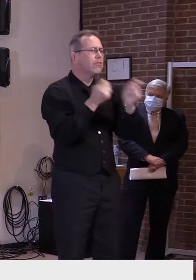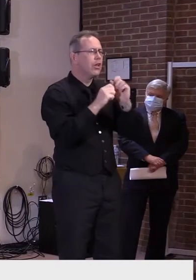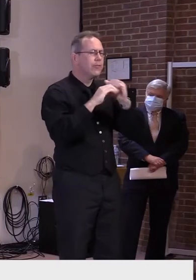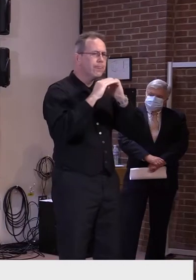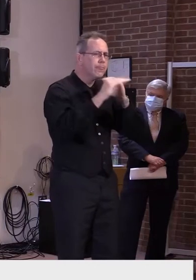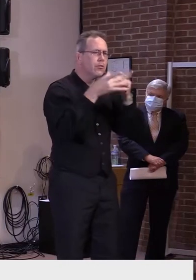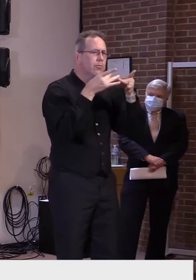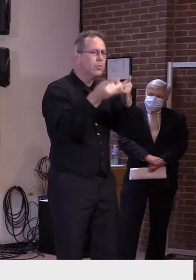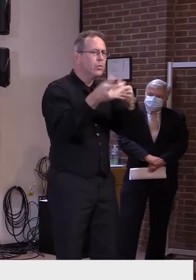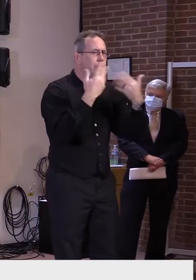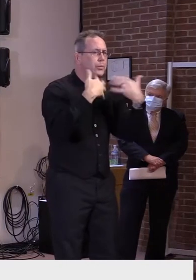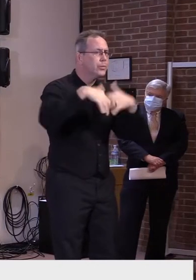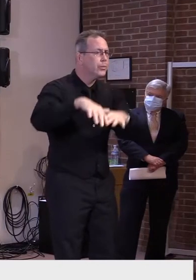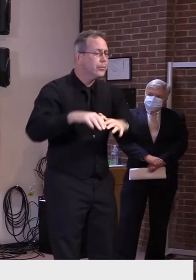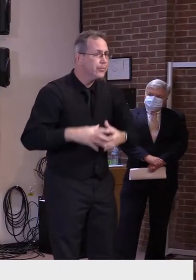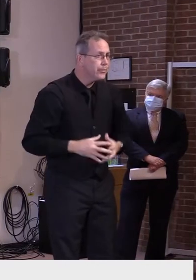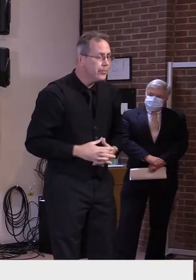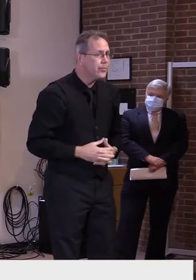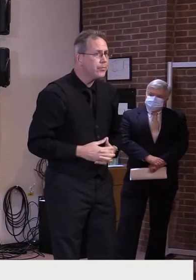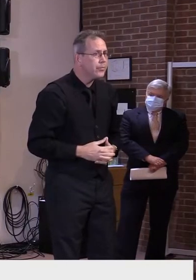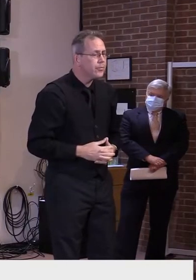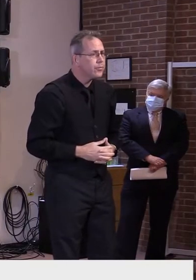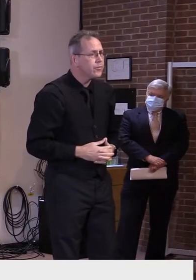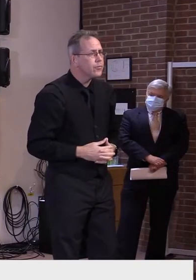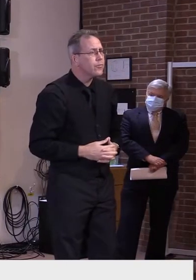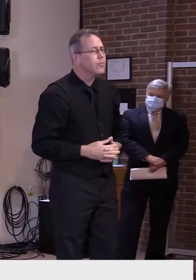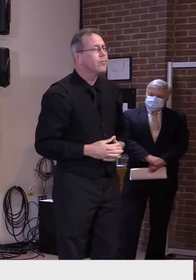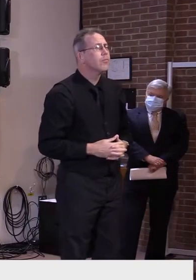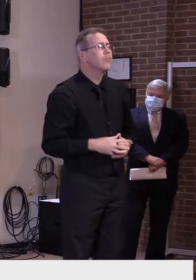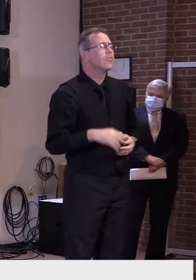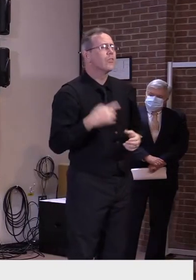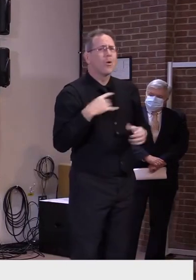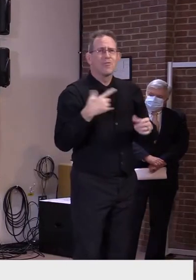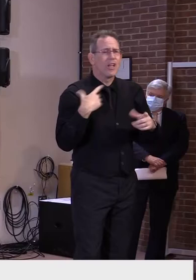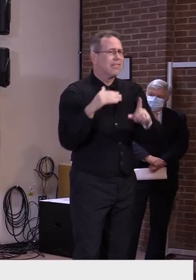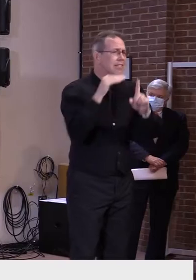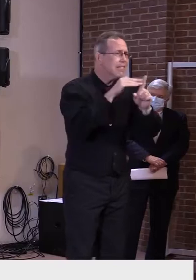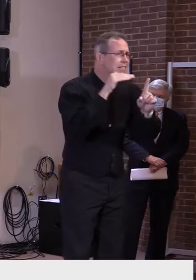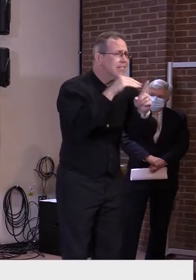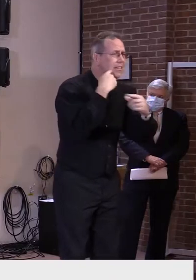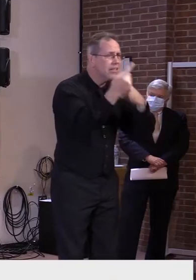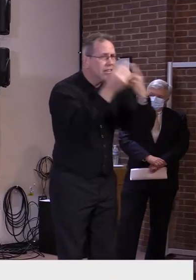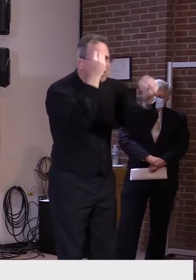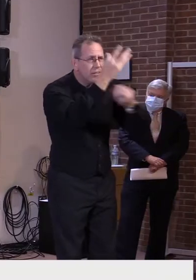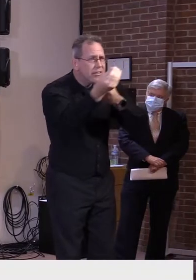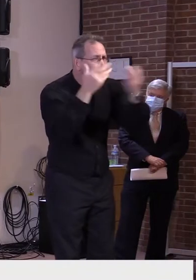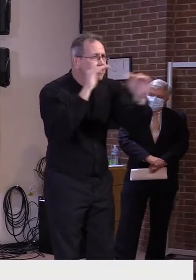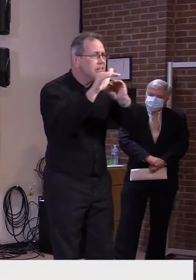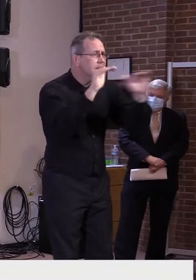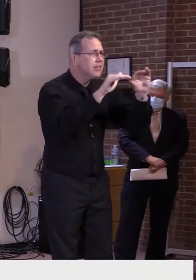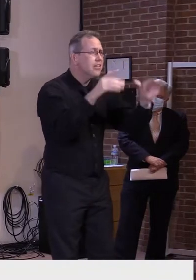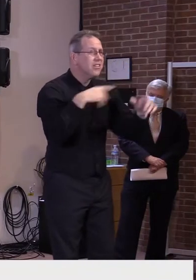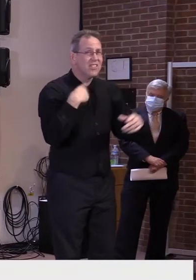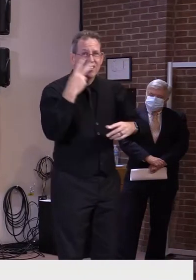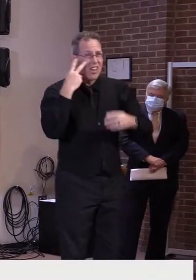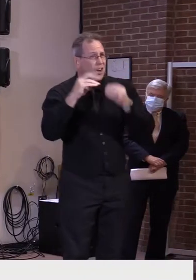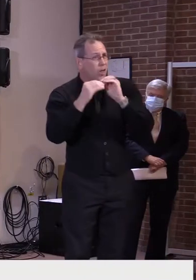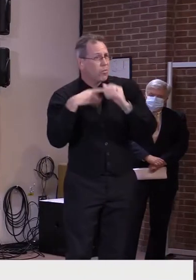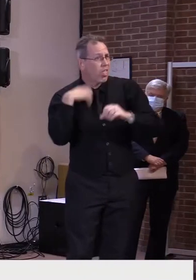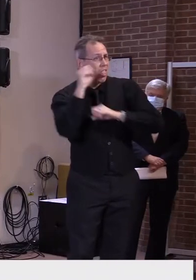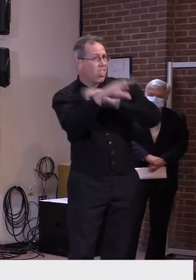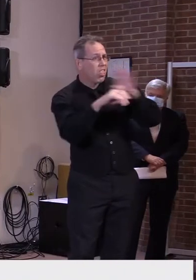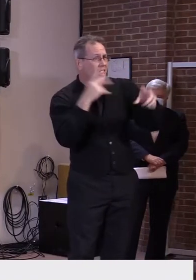to believe being honest with Vermonters about what we're seeing, encouraging vaccination as the best path